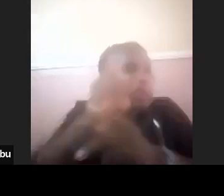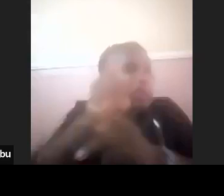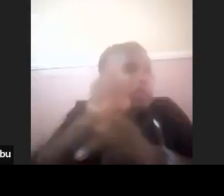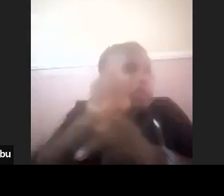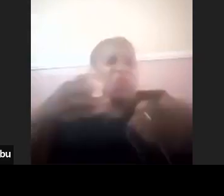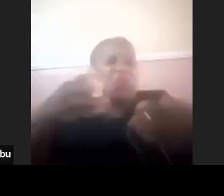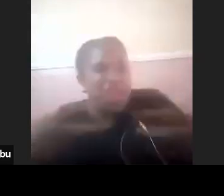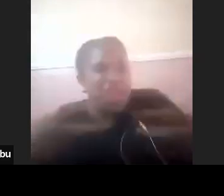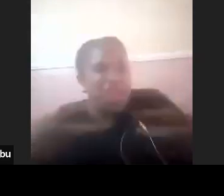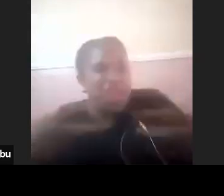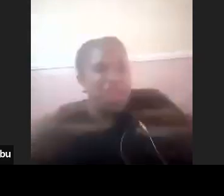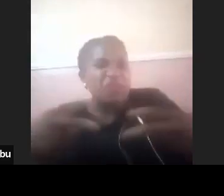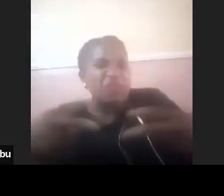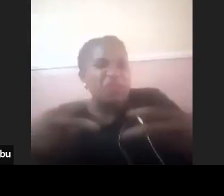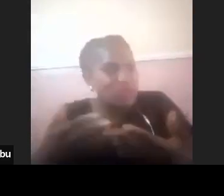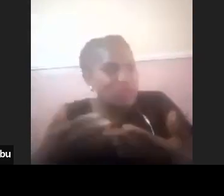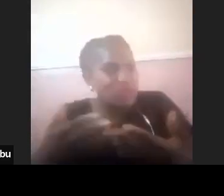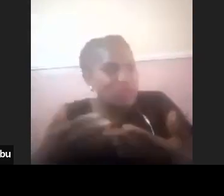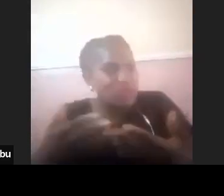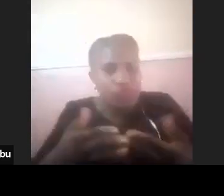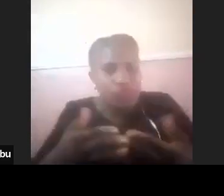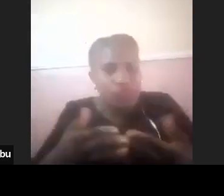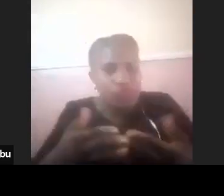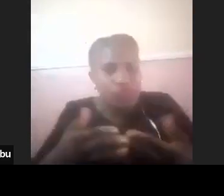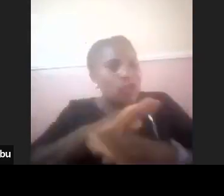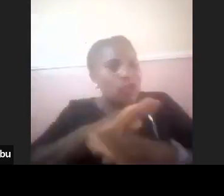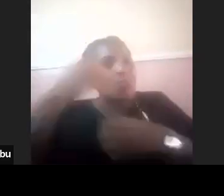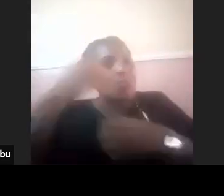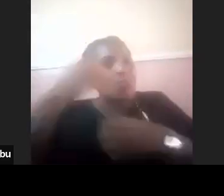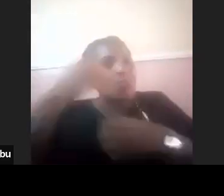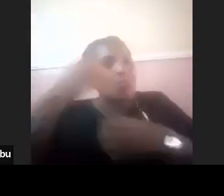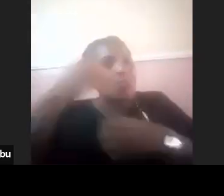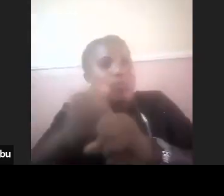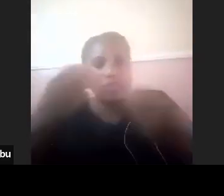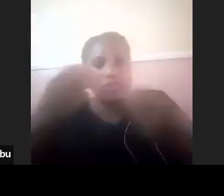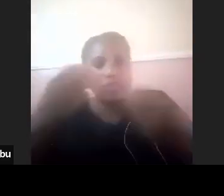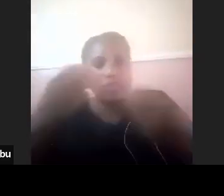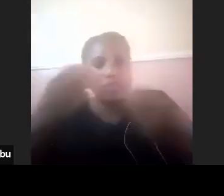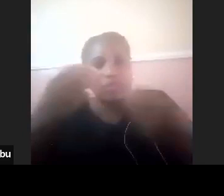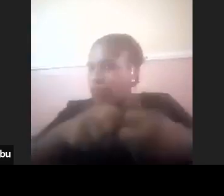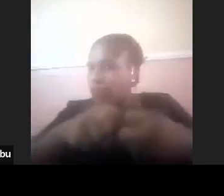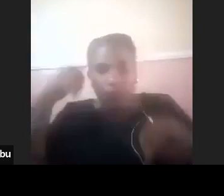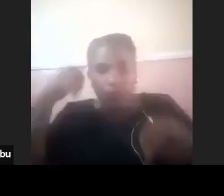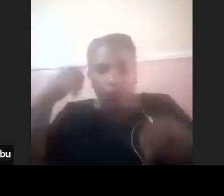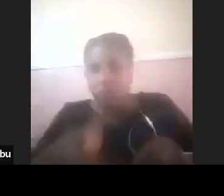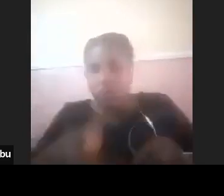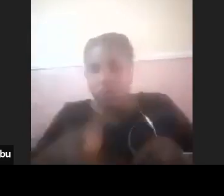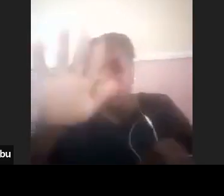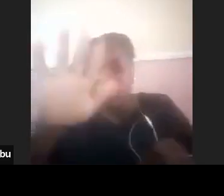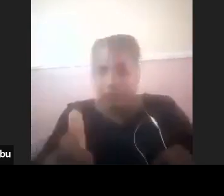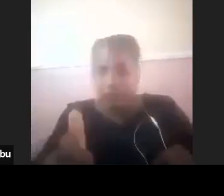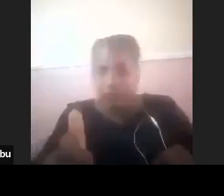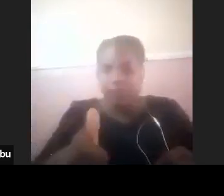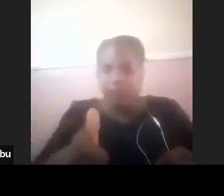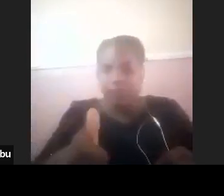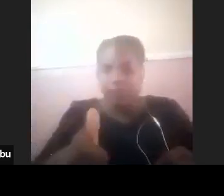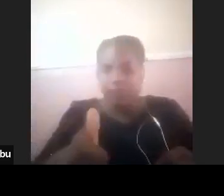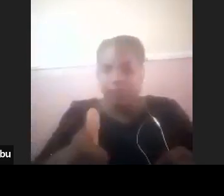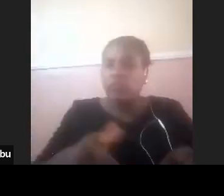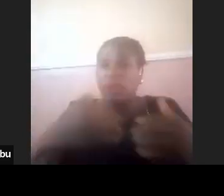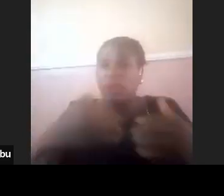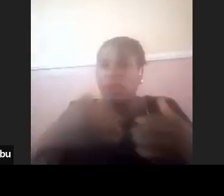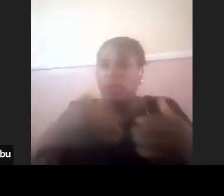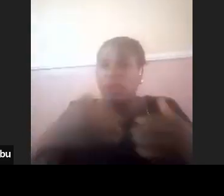of the development impact essay is about how you intend to apply your new skills when you return to your home country.